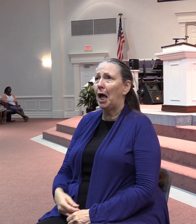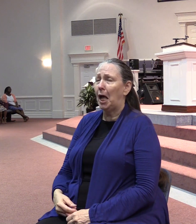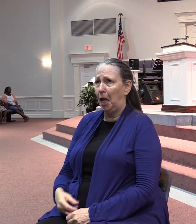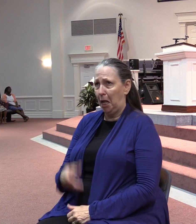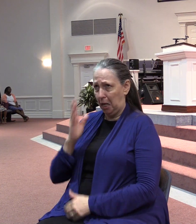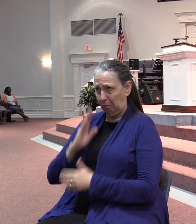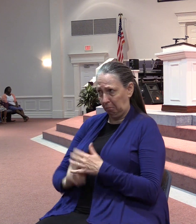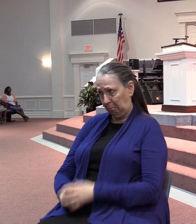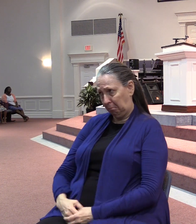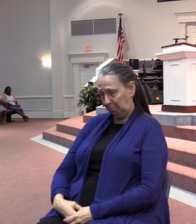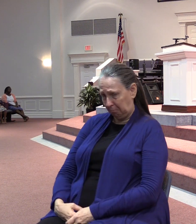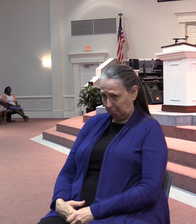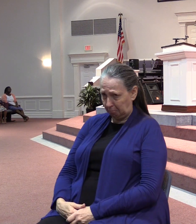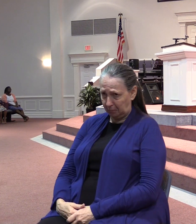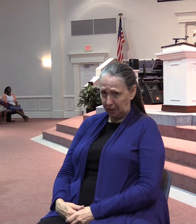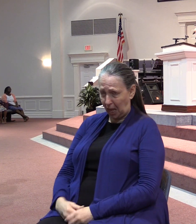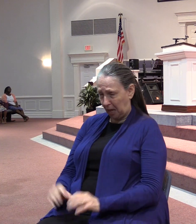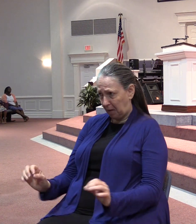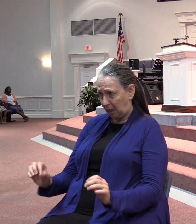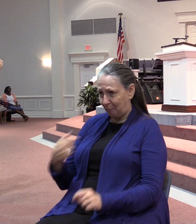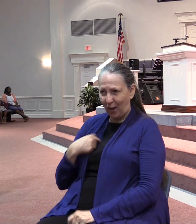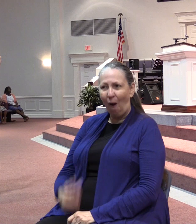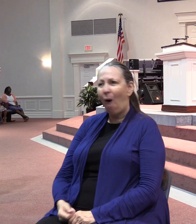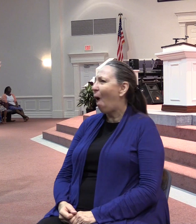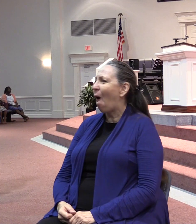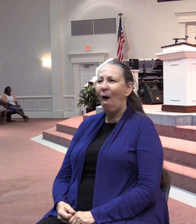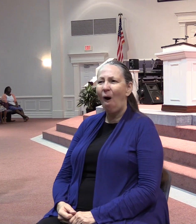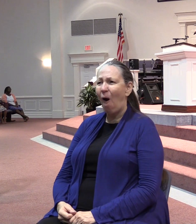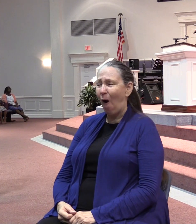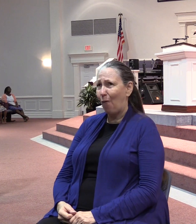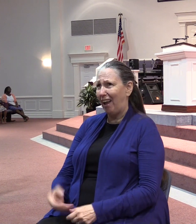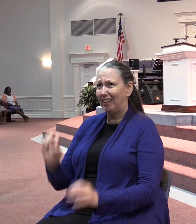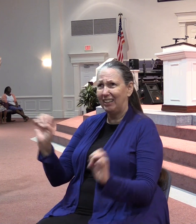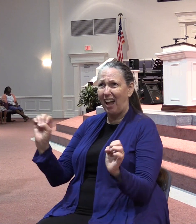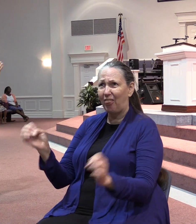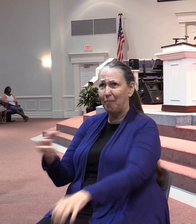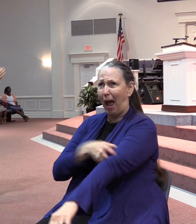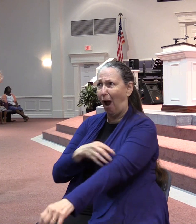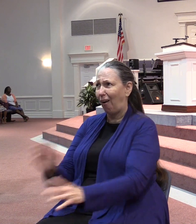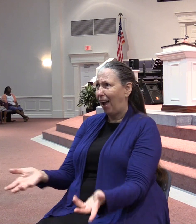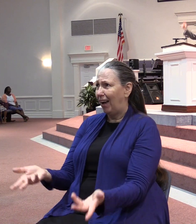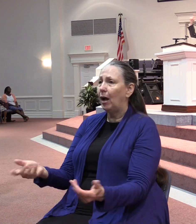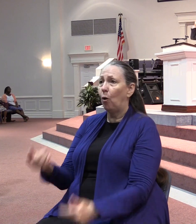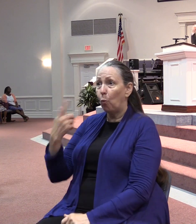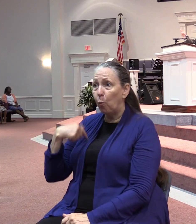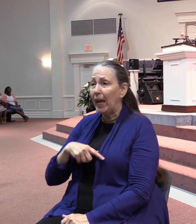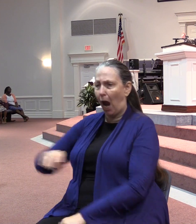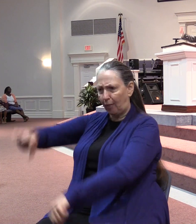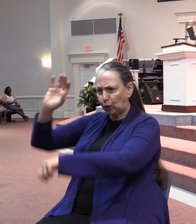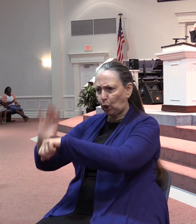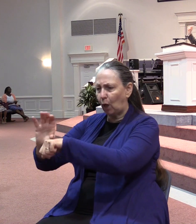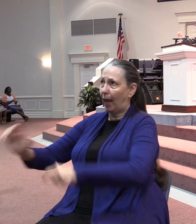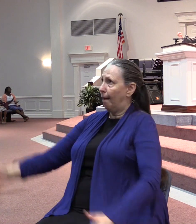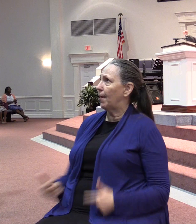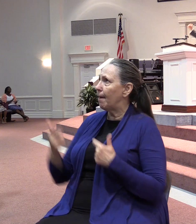play second fiddle to anybody. We are not ill-equipped and we are not illegitimate. We are the church,